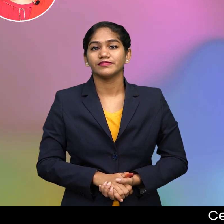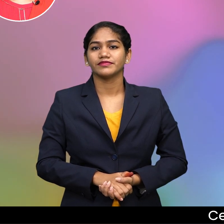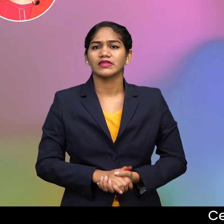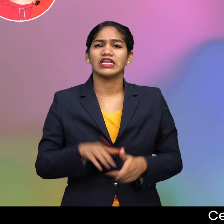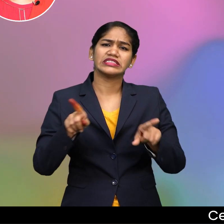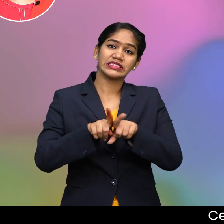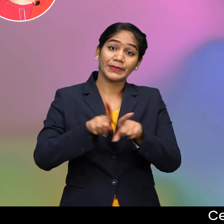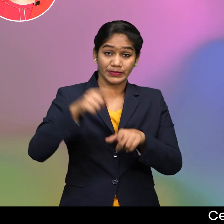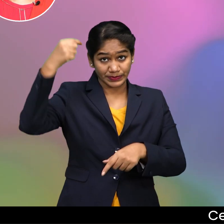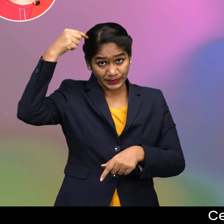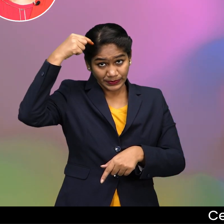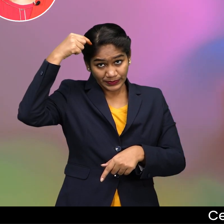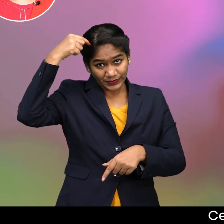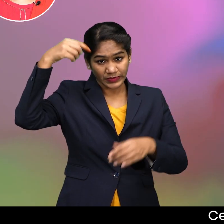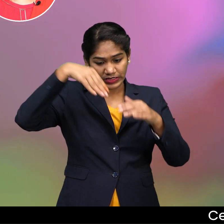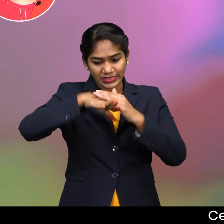Cerebellum.